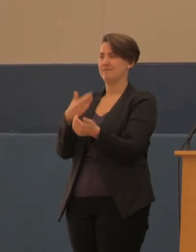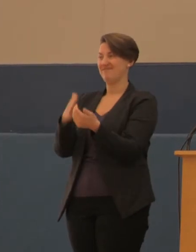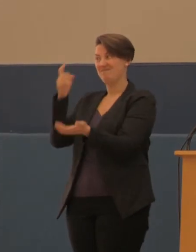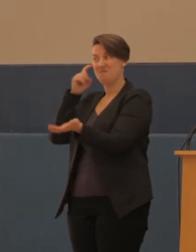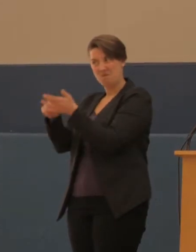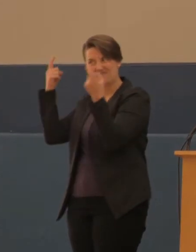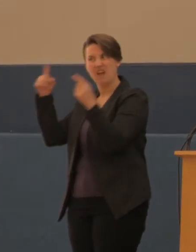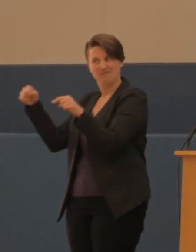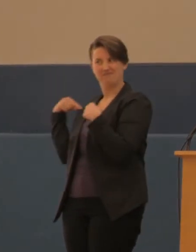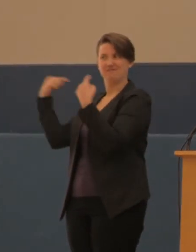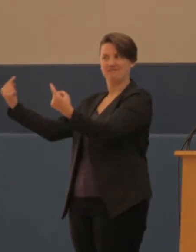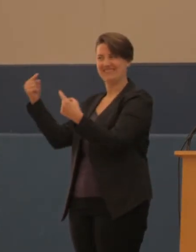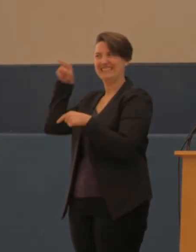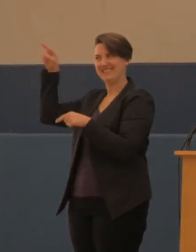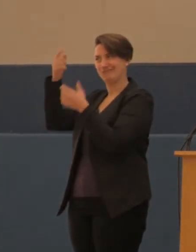this administration.